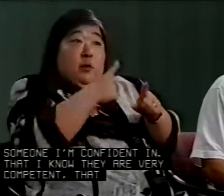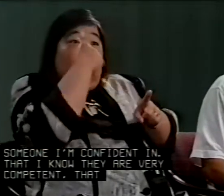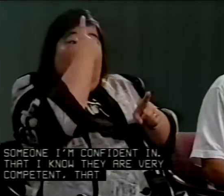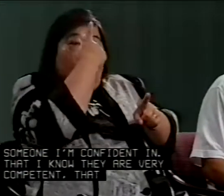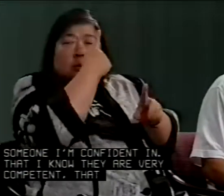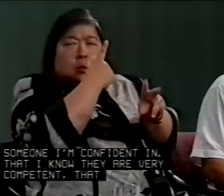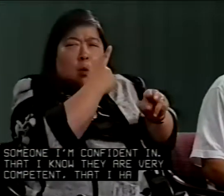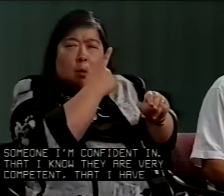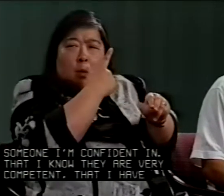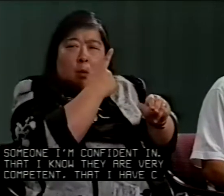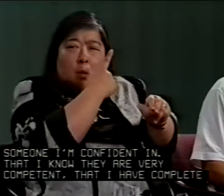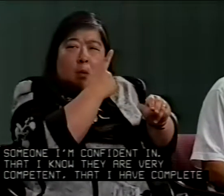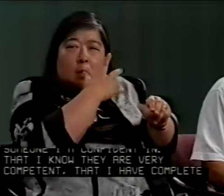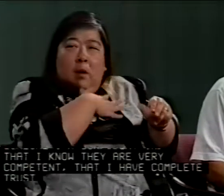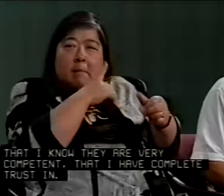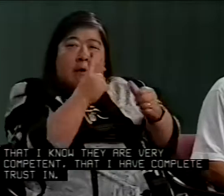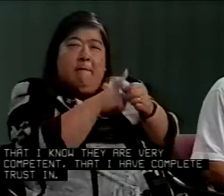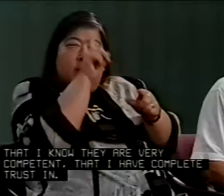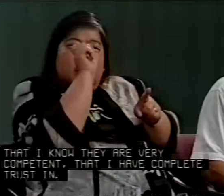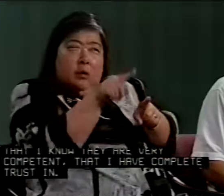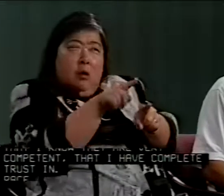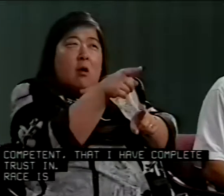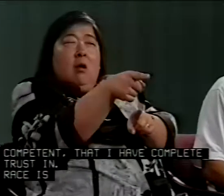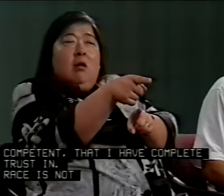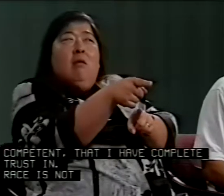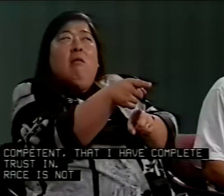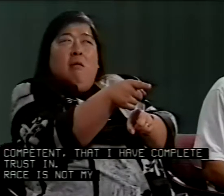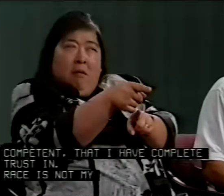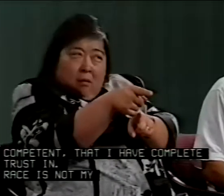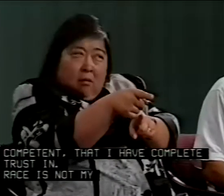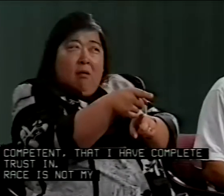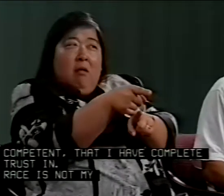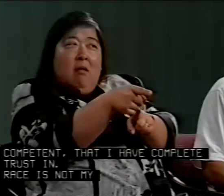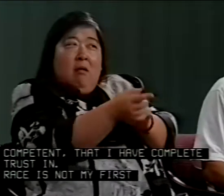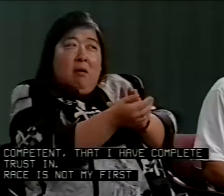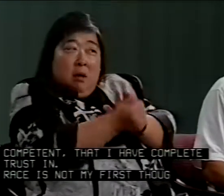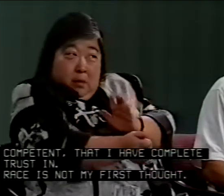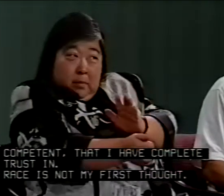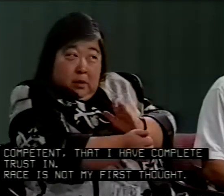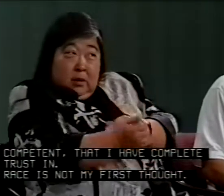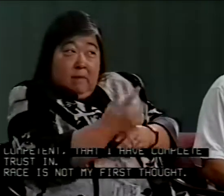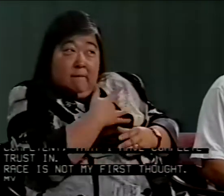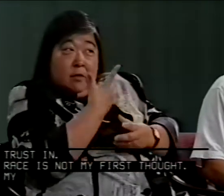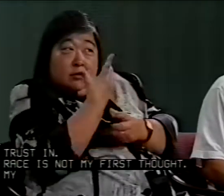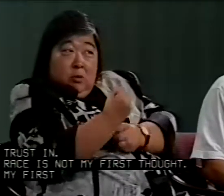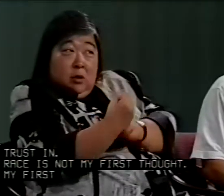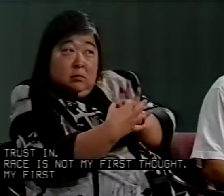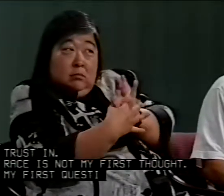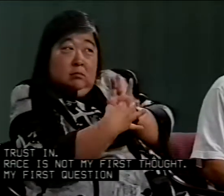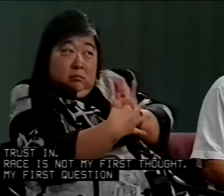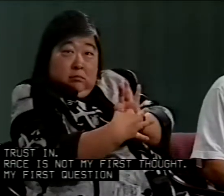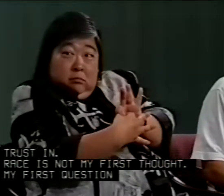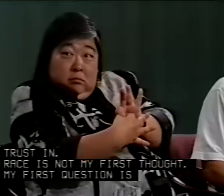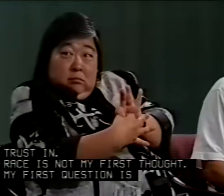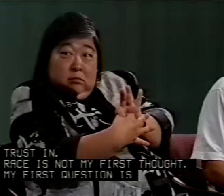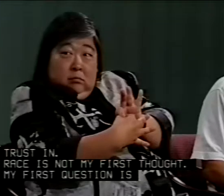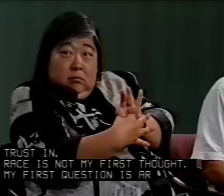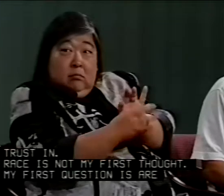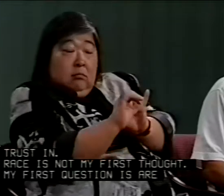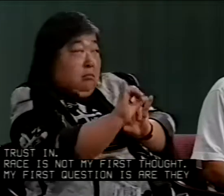Race is not my first thought. My first question is, are they competent? Do I feel